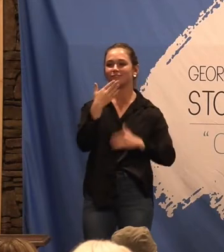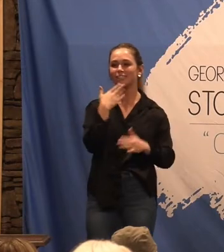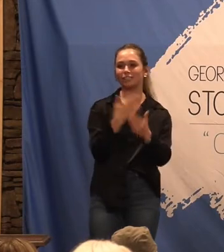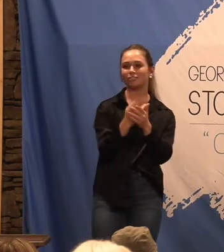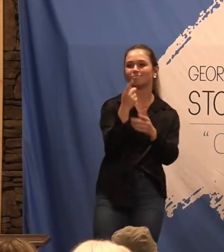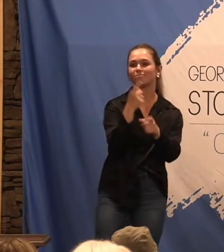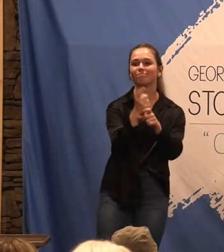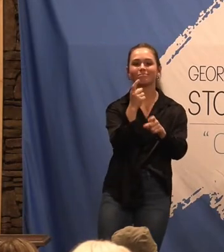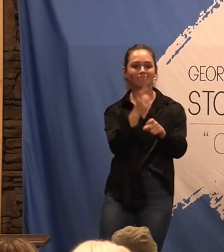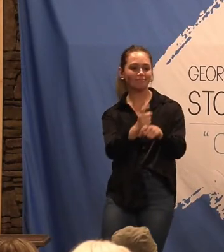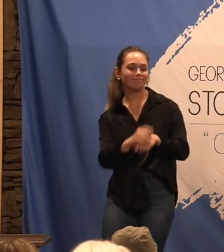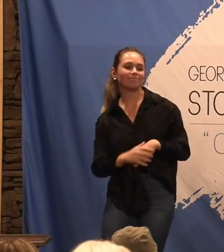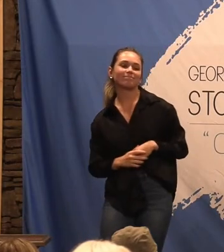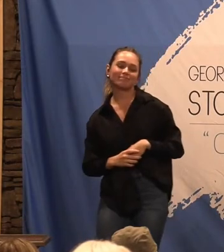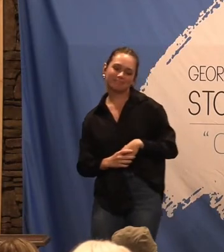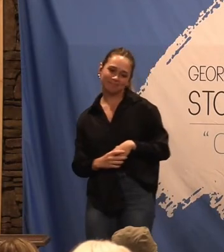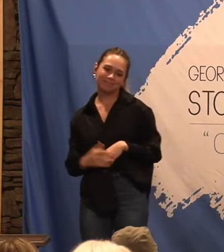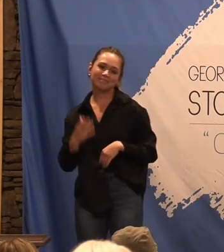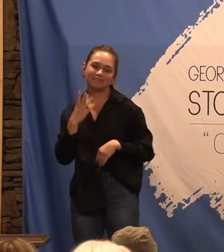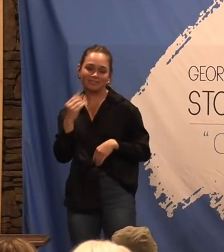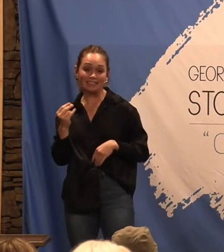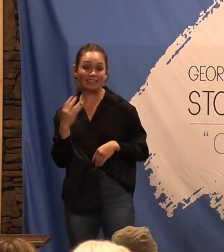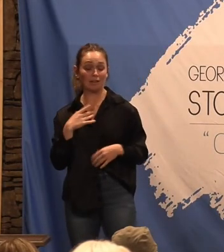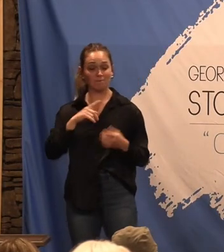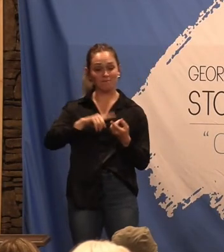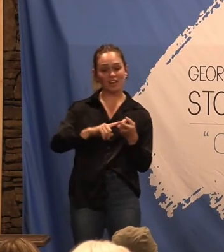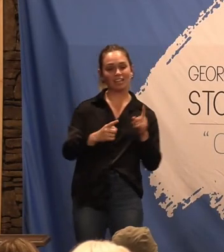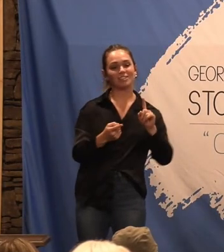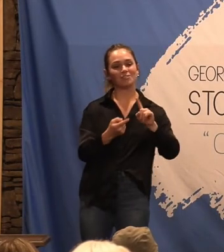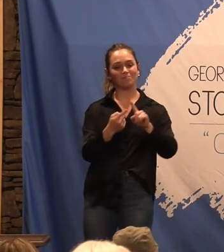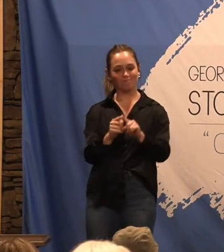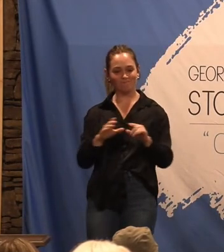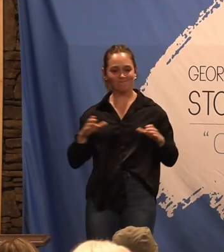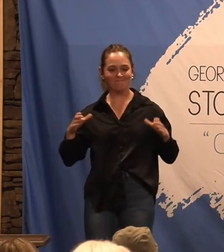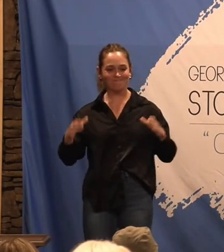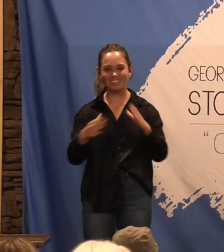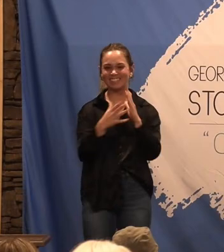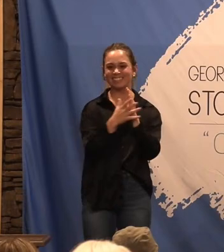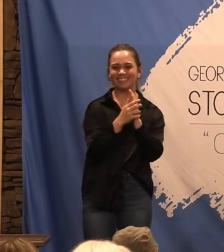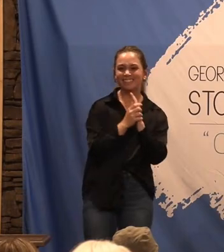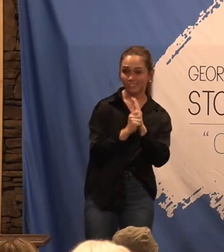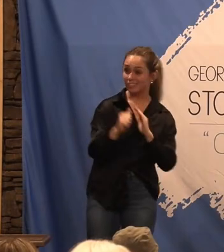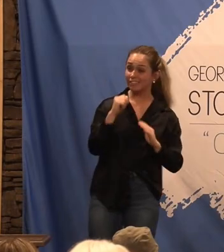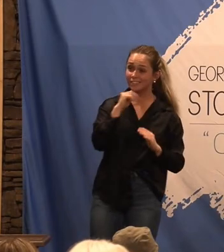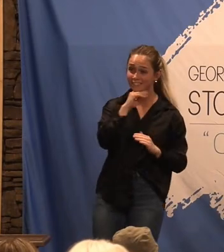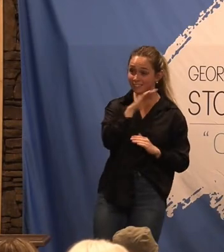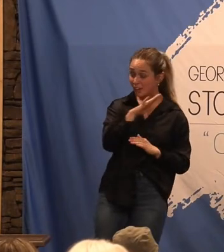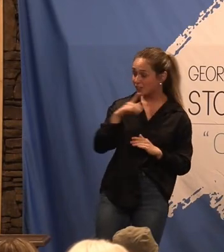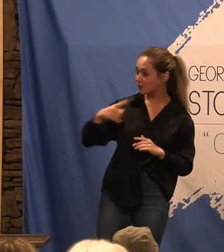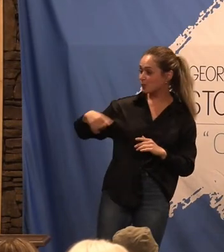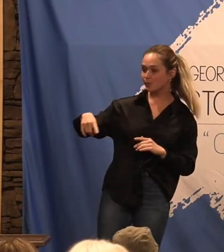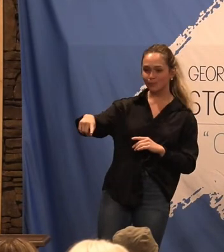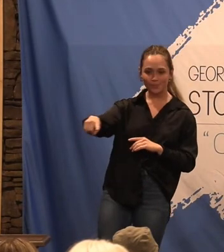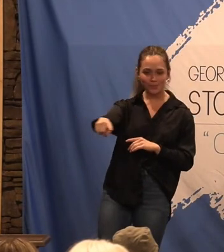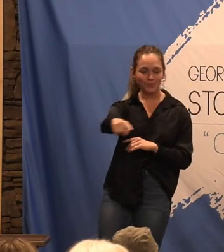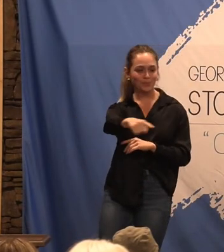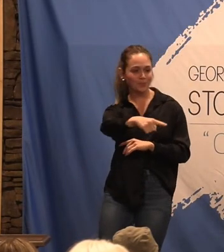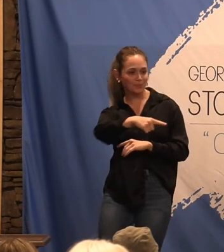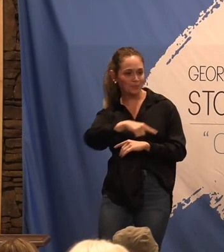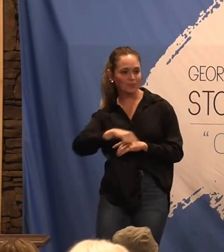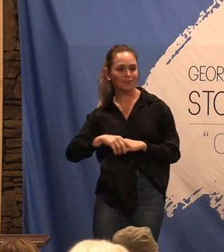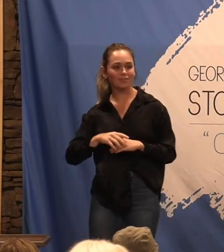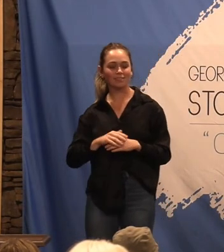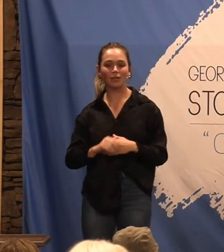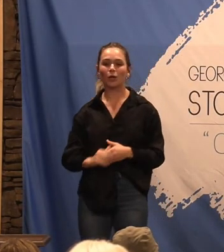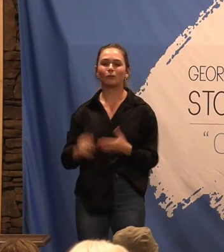joke in the company of legendary liars, and